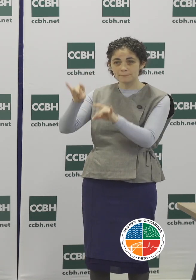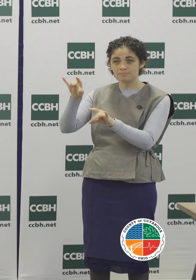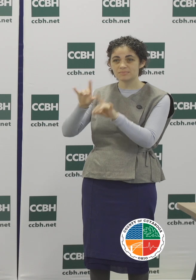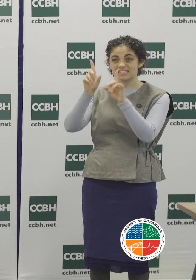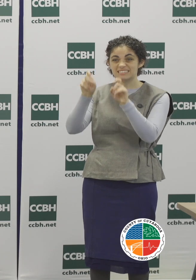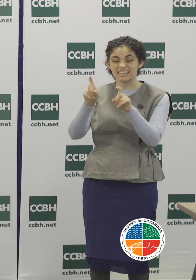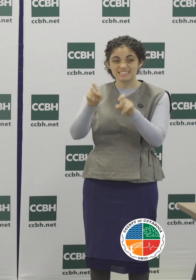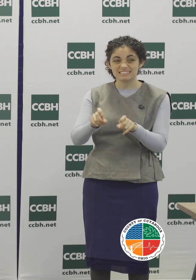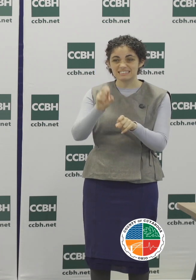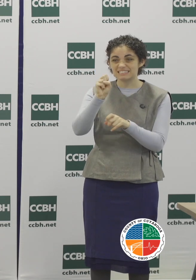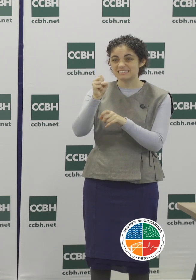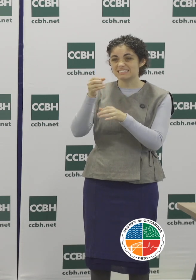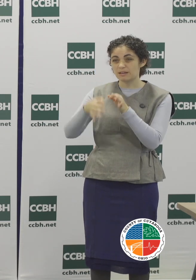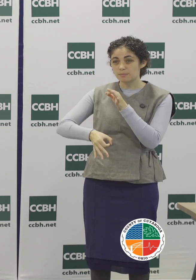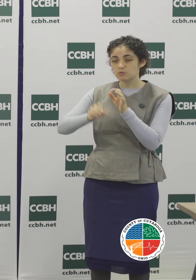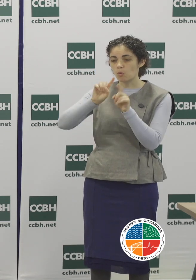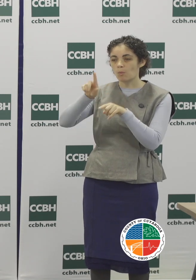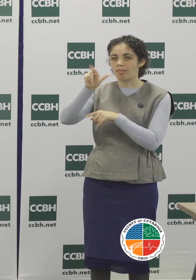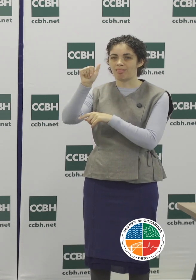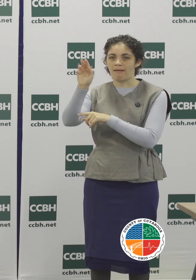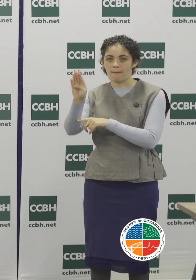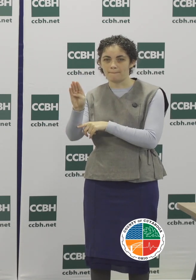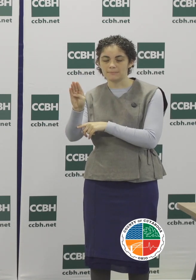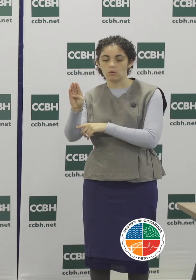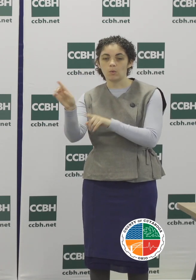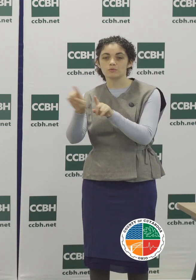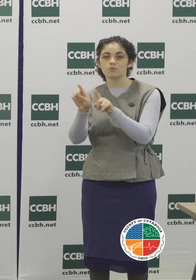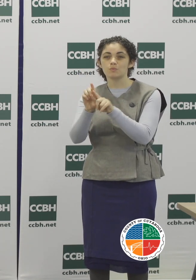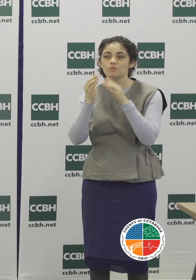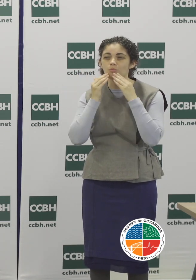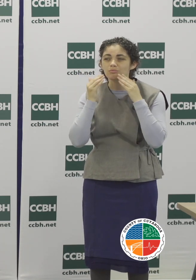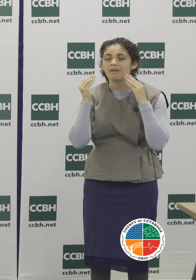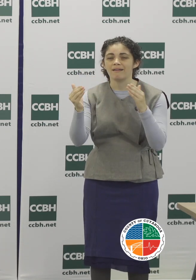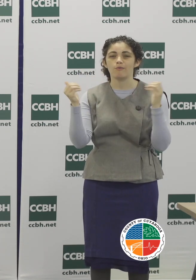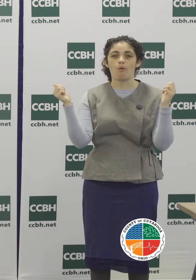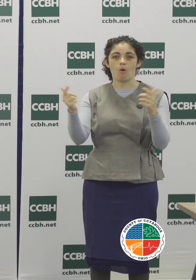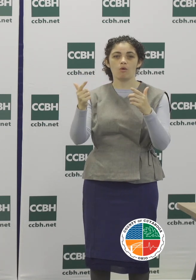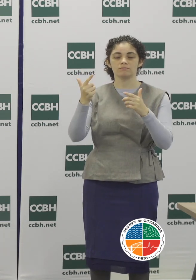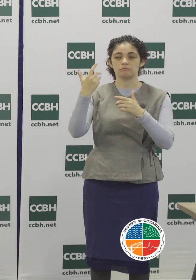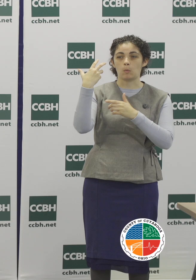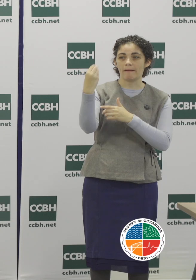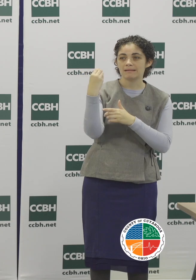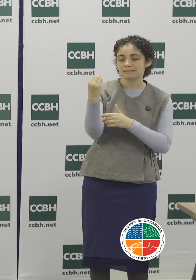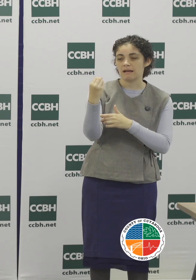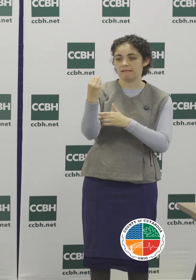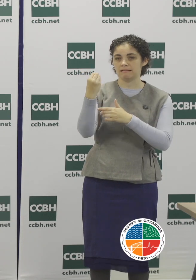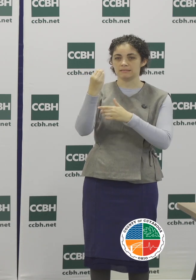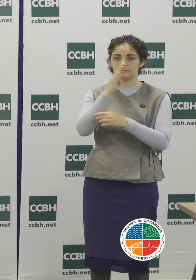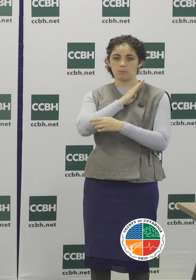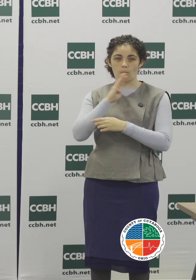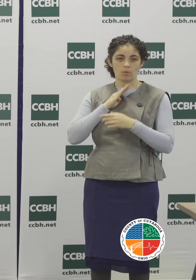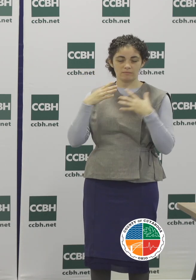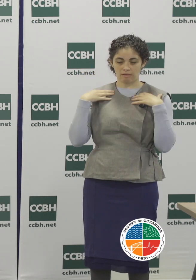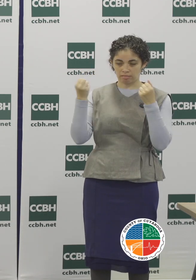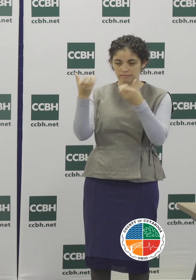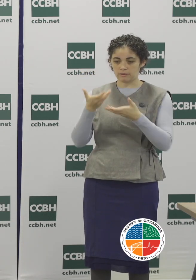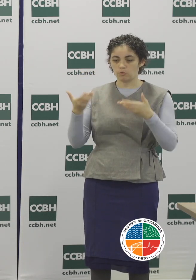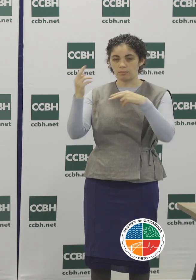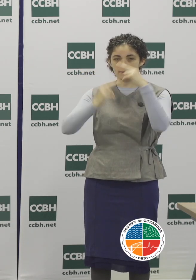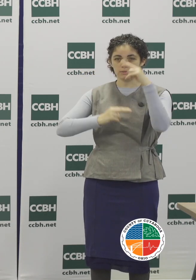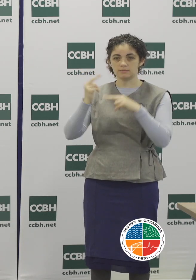test samples and taking them to the lab. So thank you for all that you're doing out and about outside of the walls of the Board of Health.